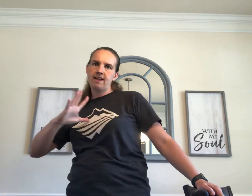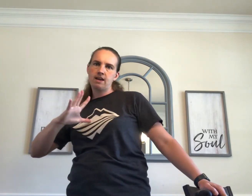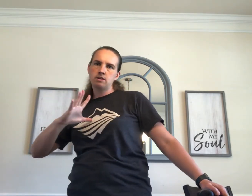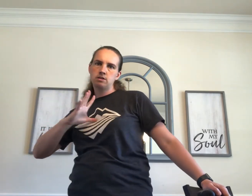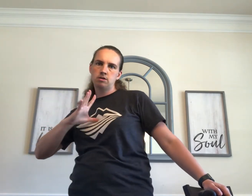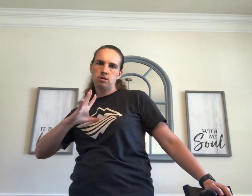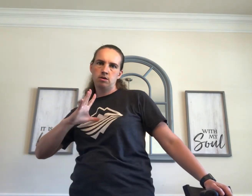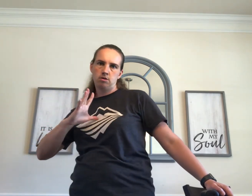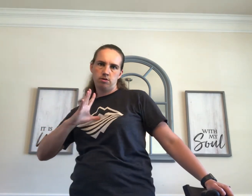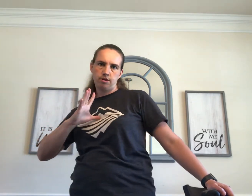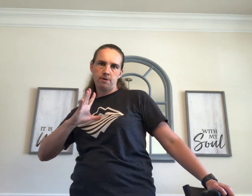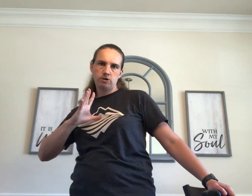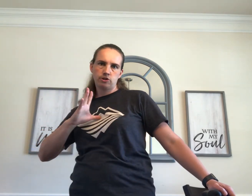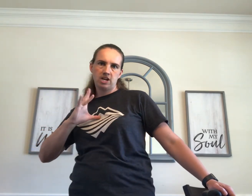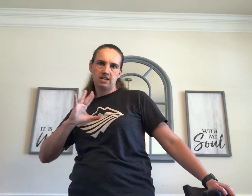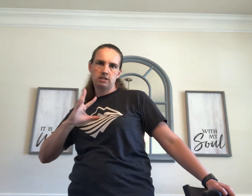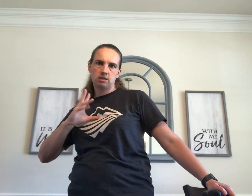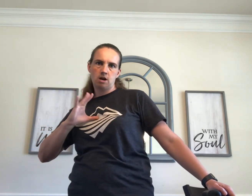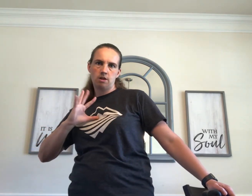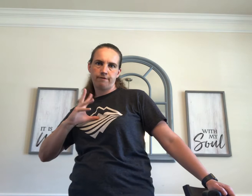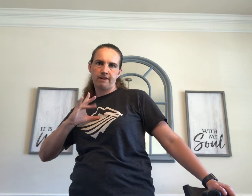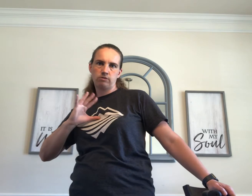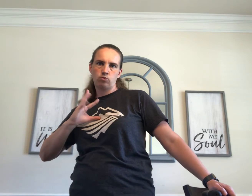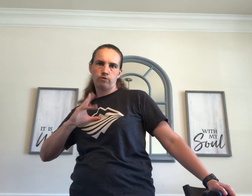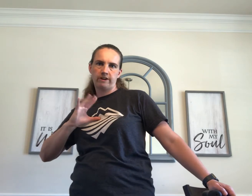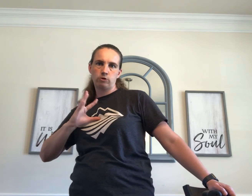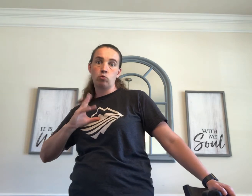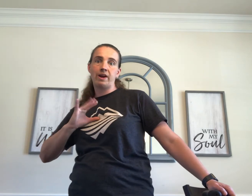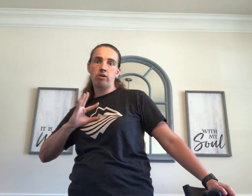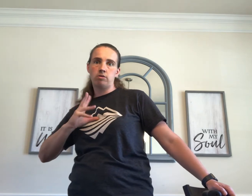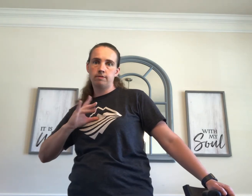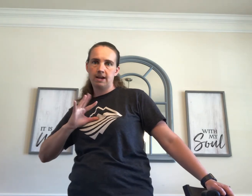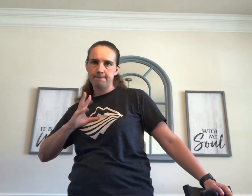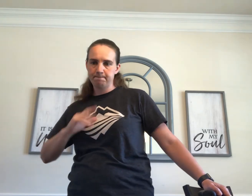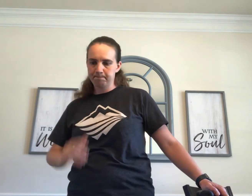hand, thumb on your chest, other fingers wiggle, okay?